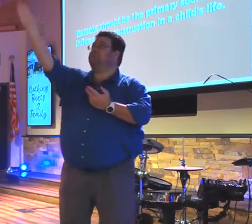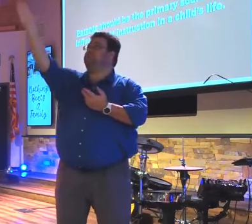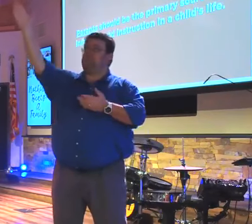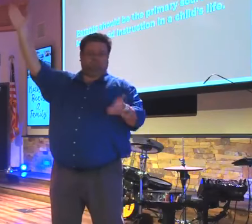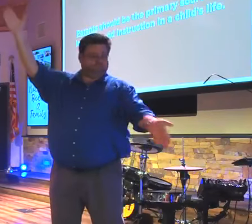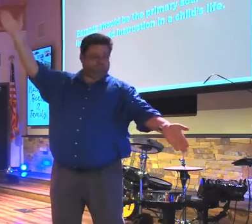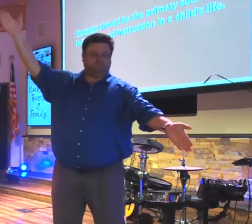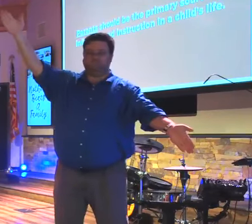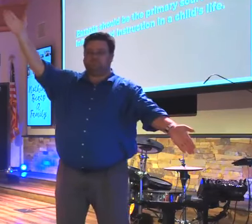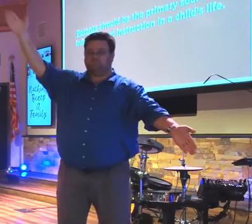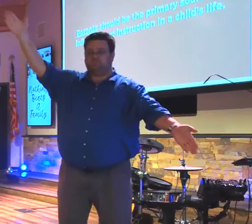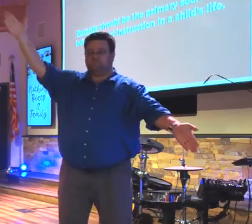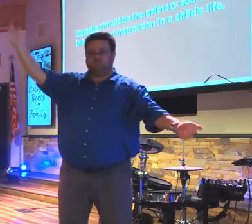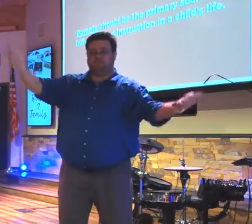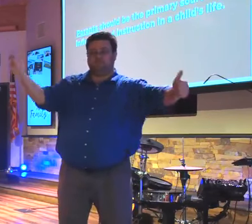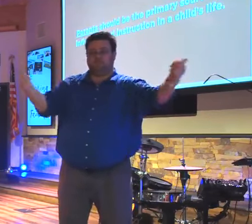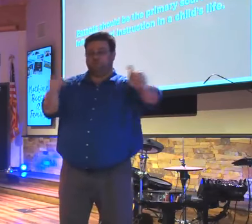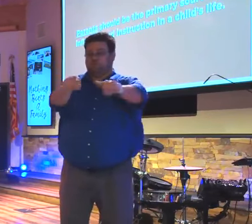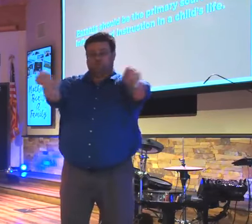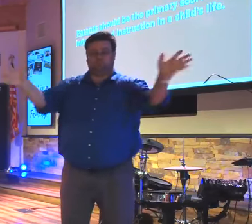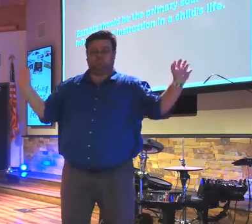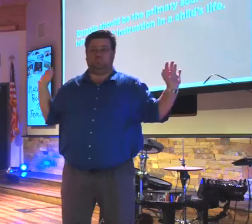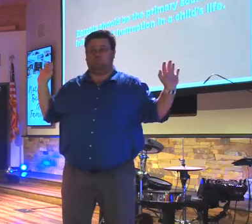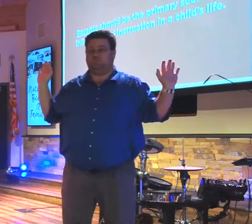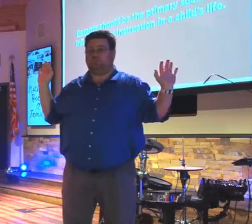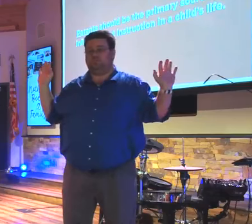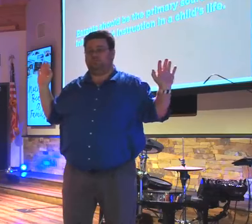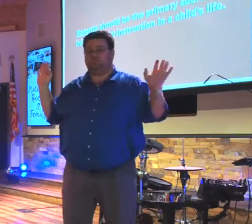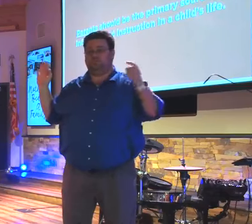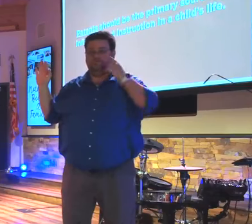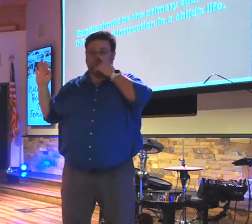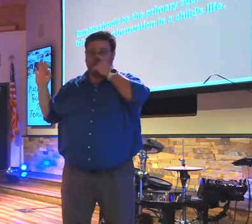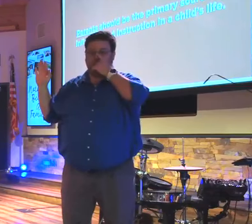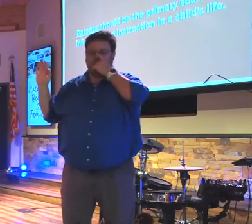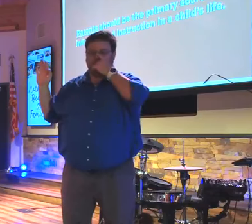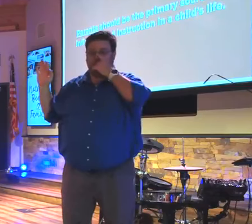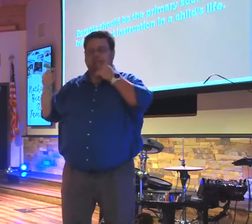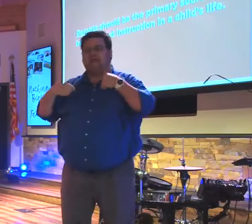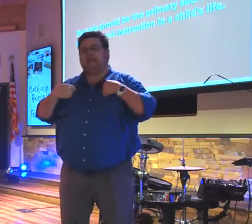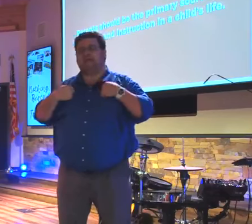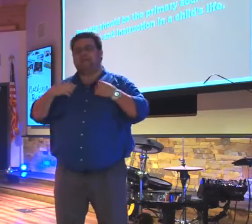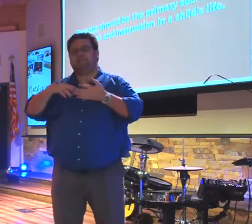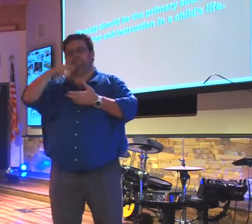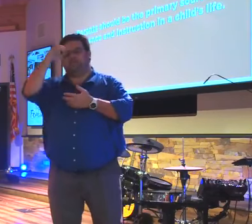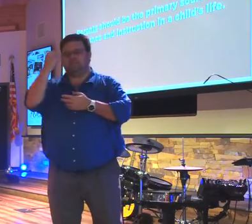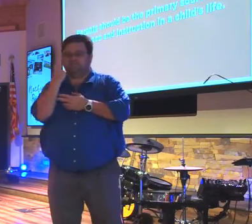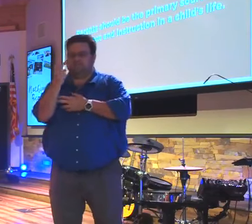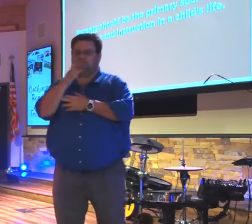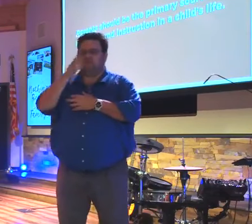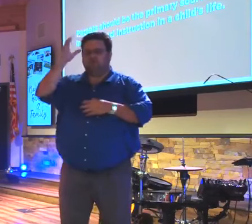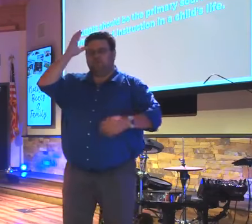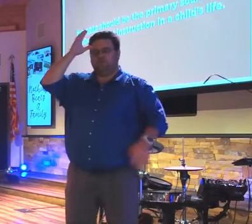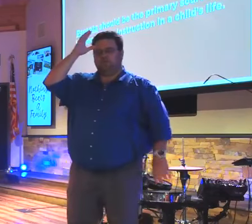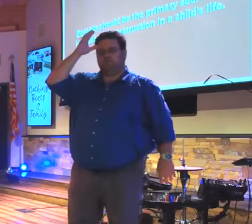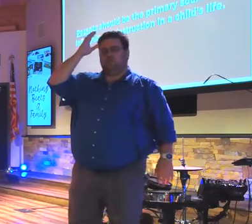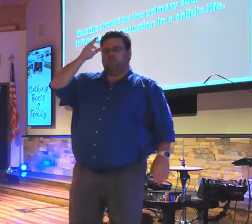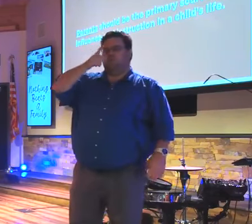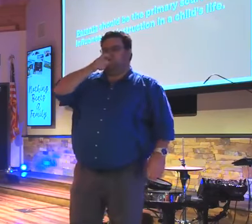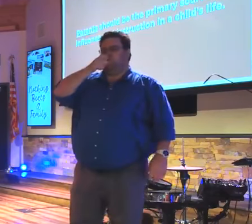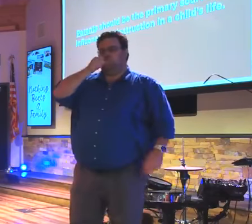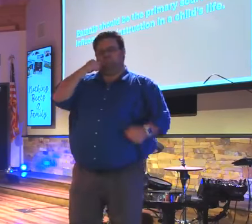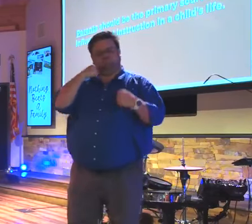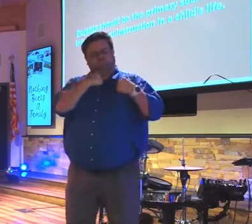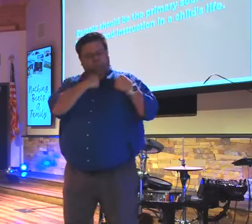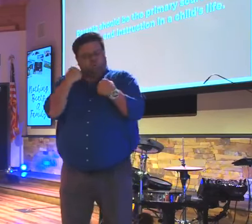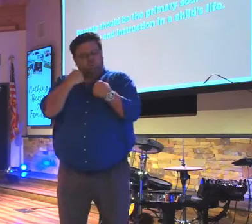have to choose the path they're going to follow. And, you know, I have seen parents who were really